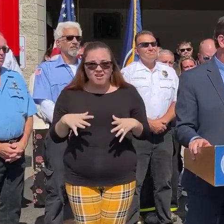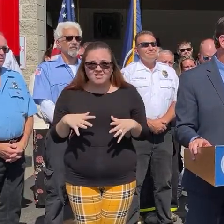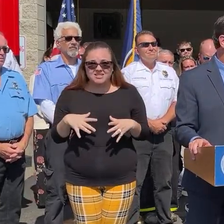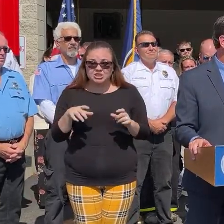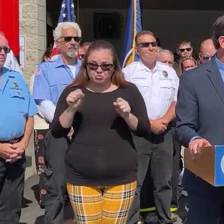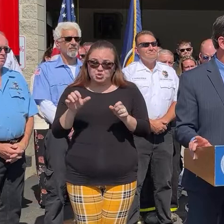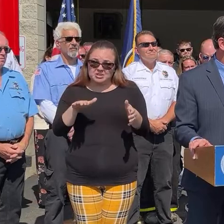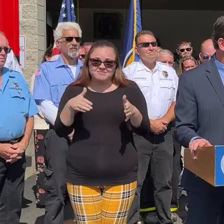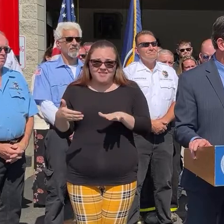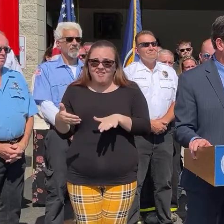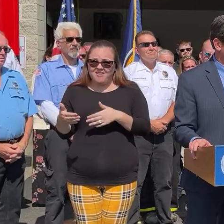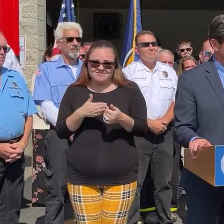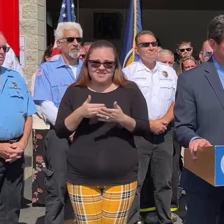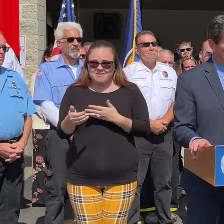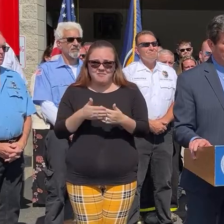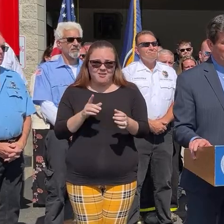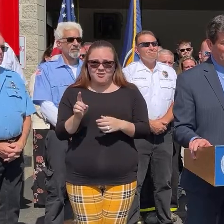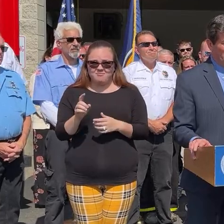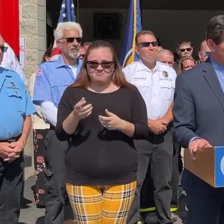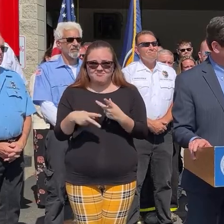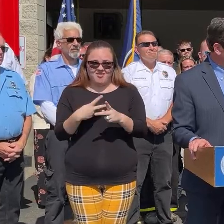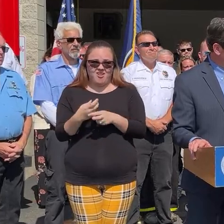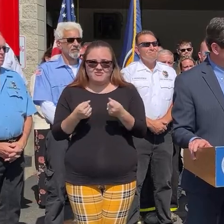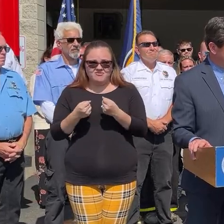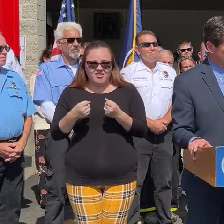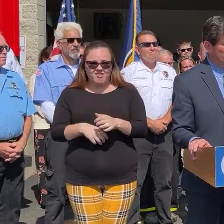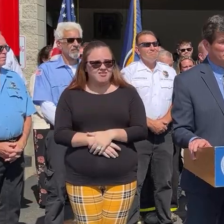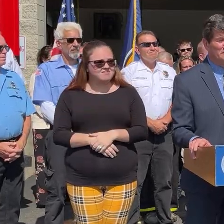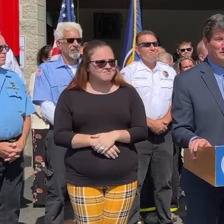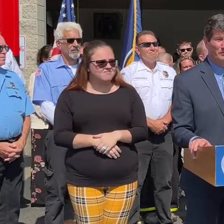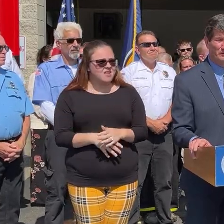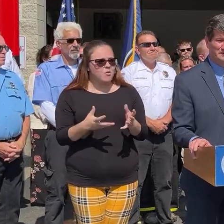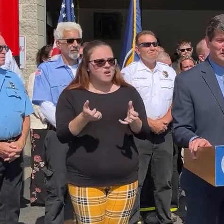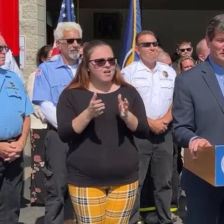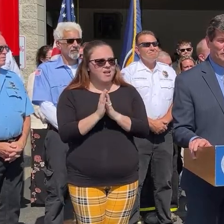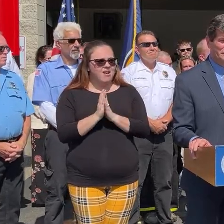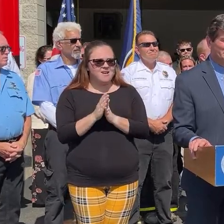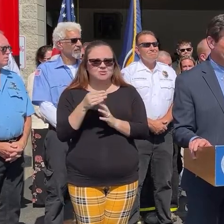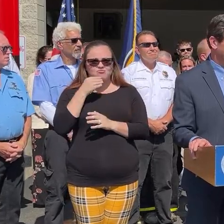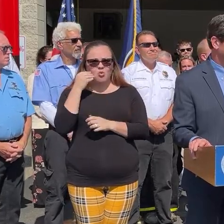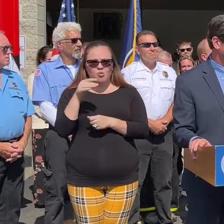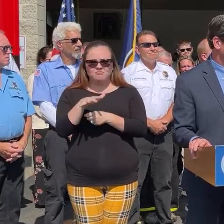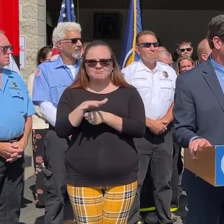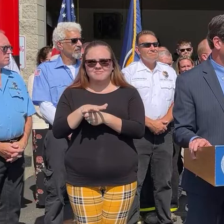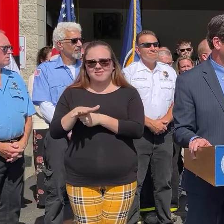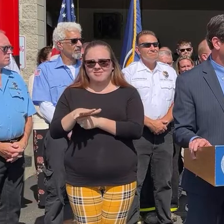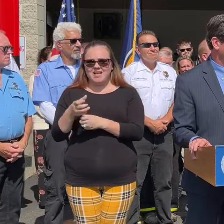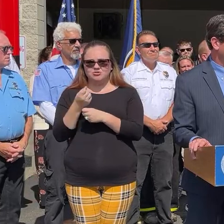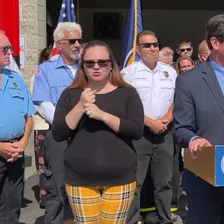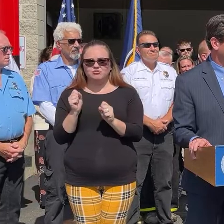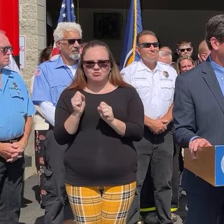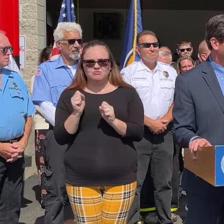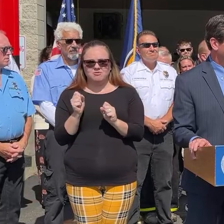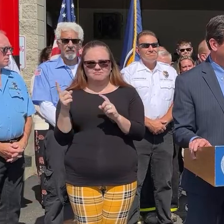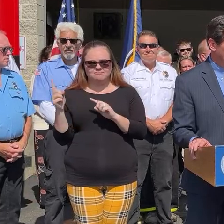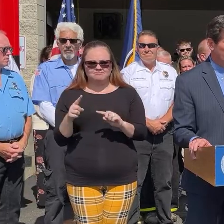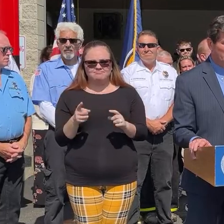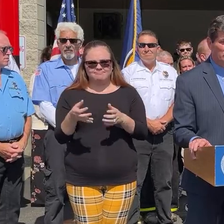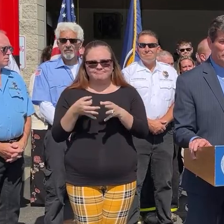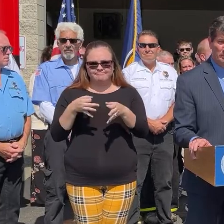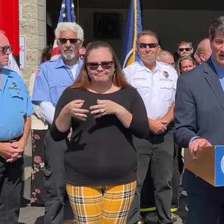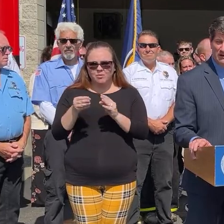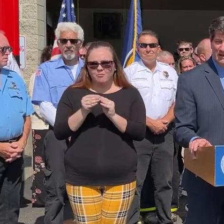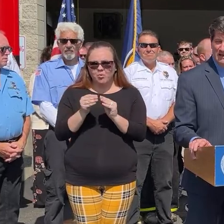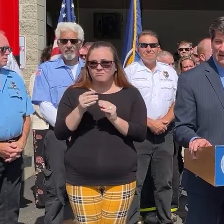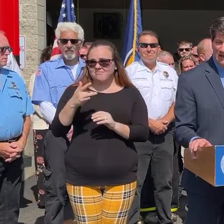you could have died even on a snowmobile last year. But I want to ask our Commissioner of Homeland Security and Emergency Services, Dan Neverth, to talk a little bit more. But I